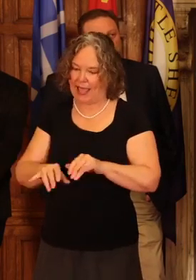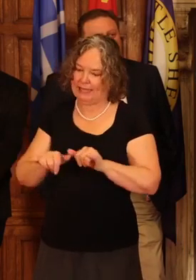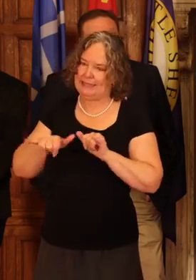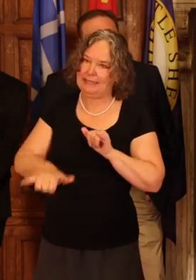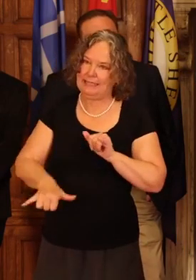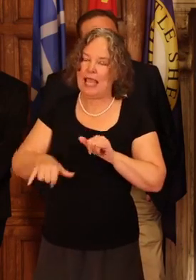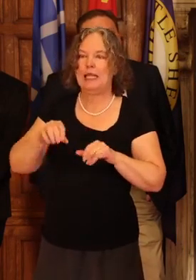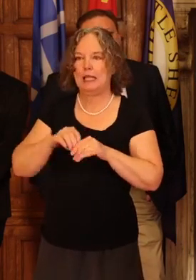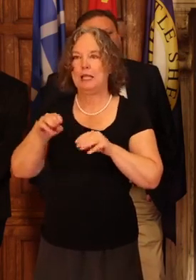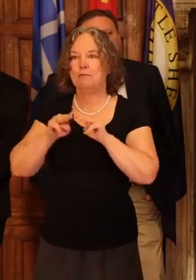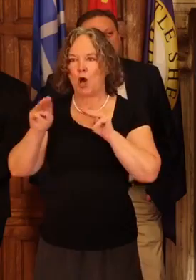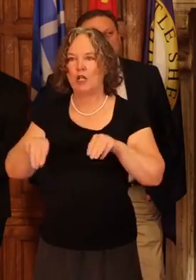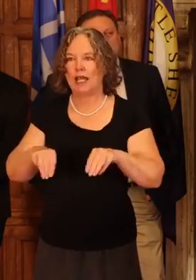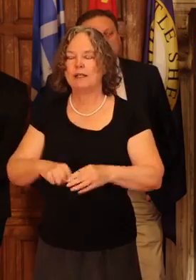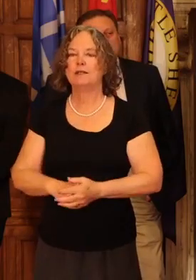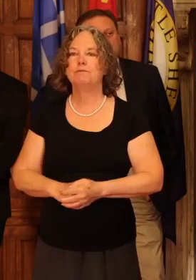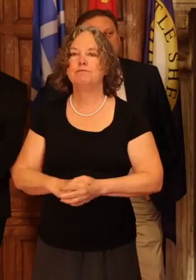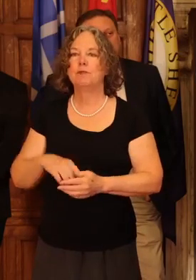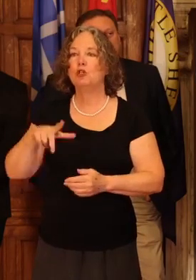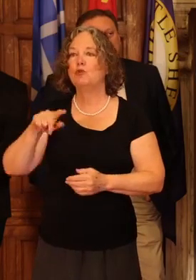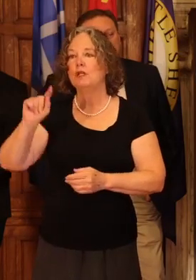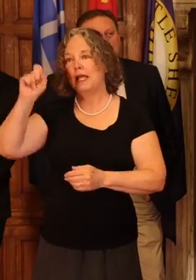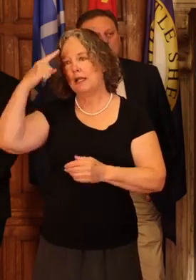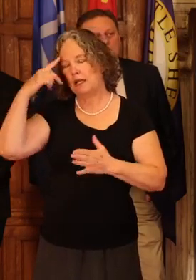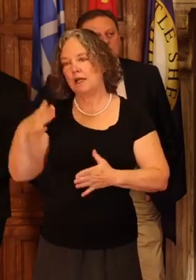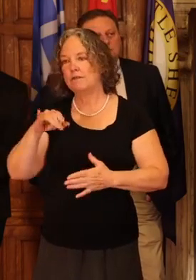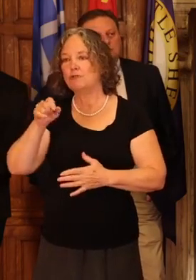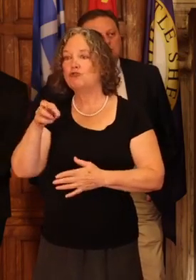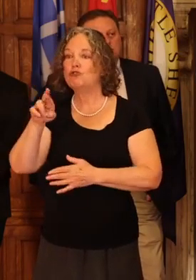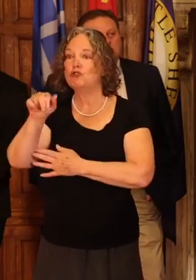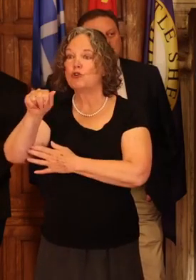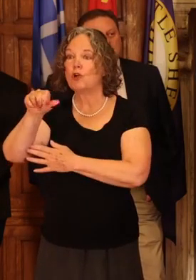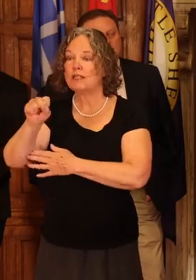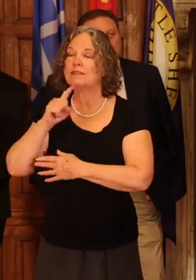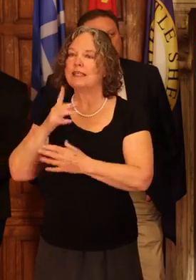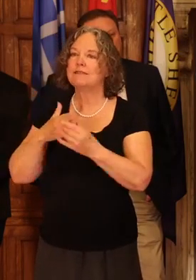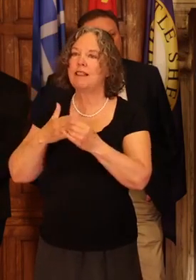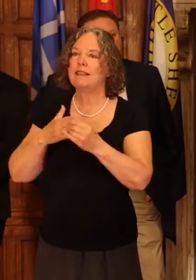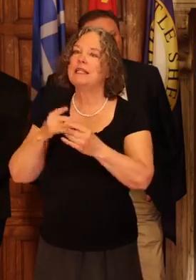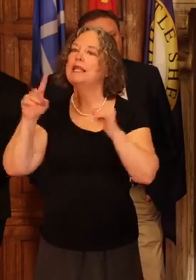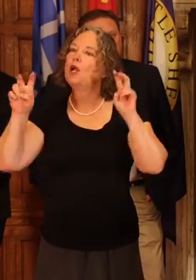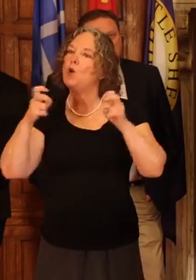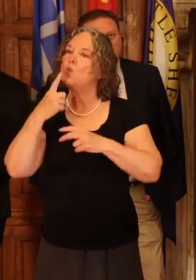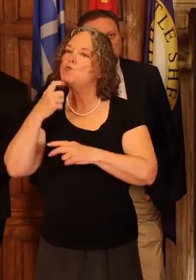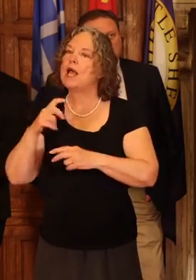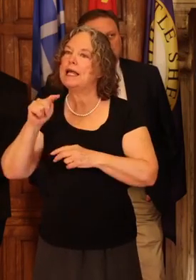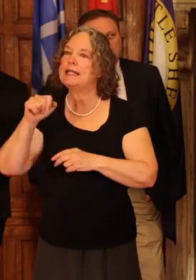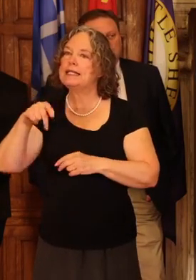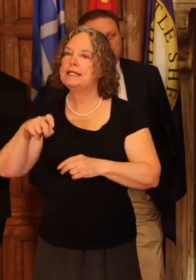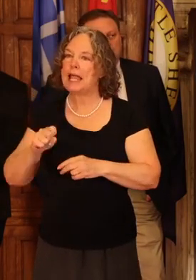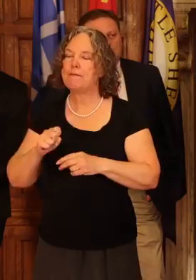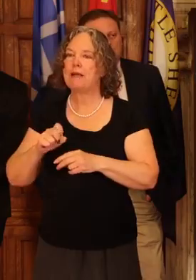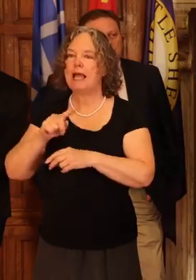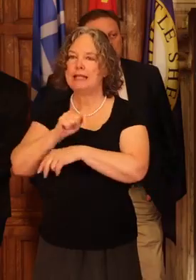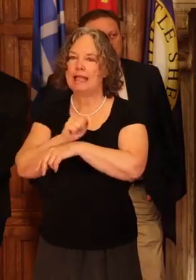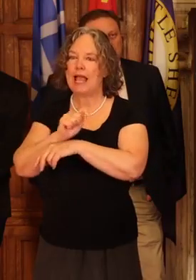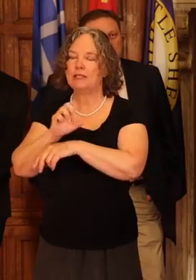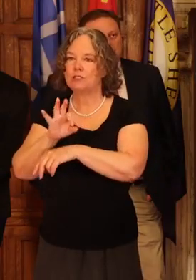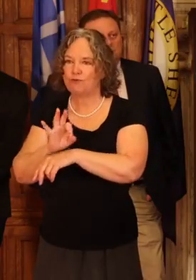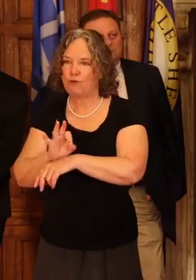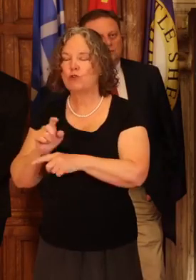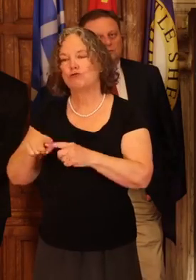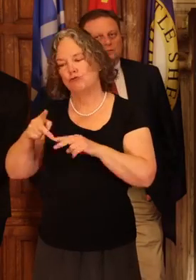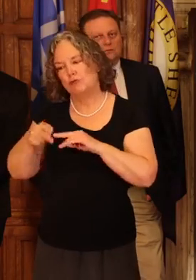in Montana. Lieutenant Governor Kristen Juras is leading the Red Tape Relief Task Force to cut